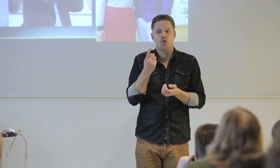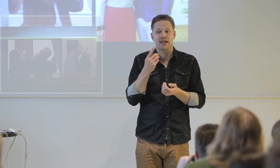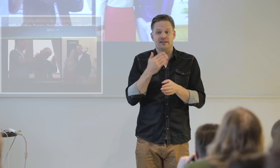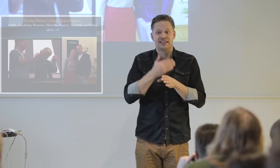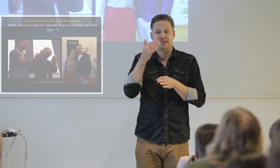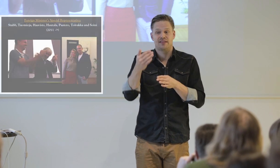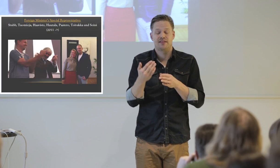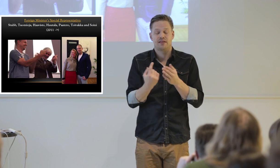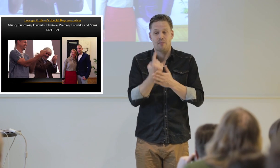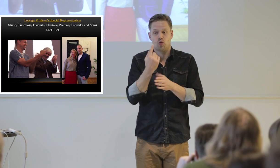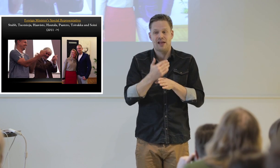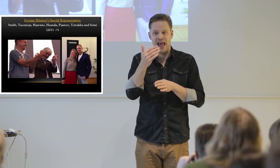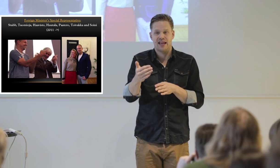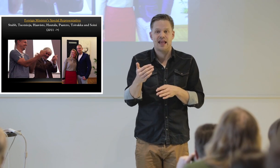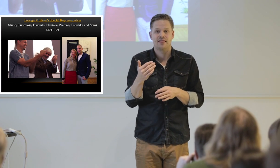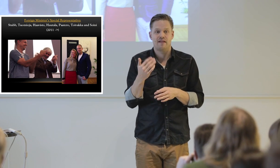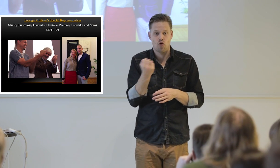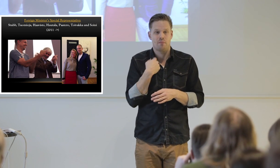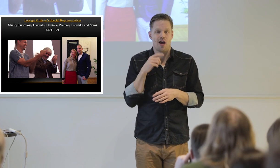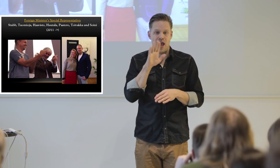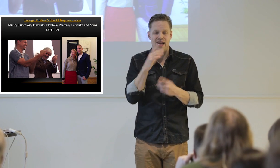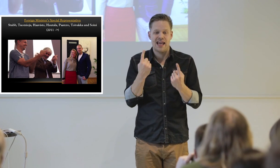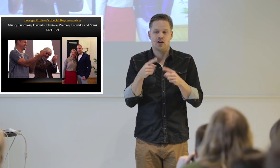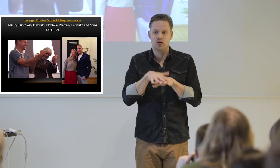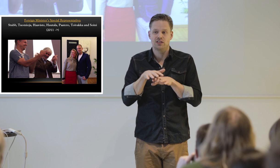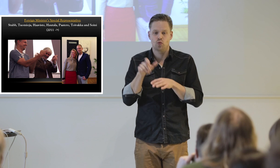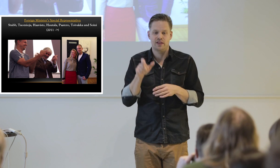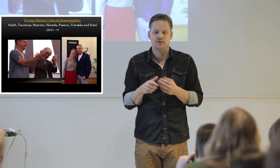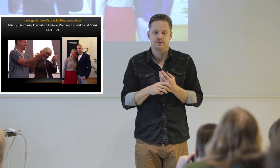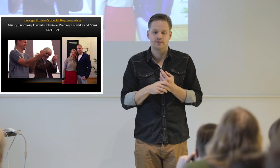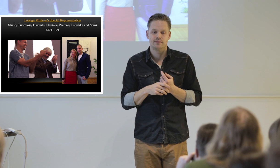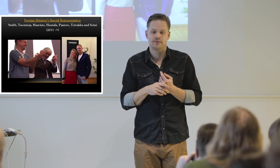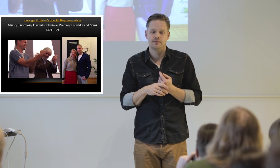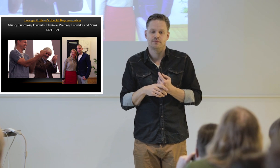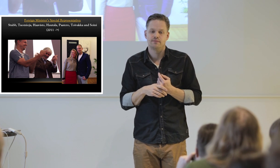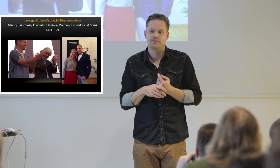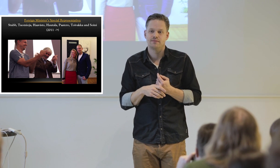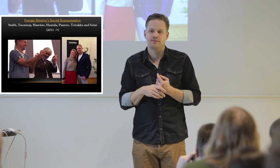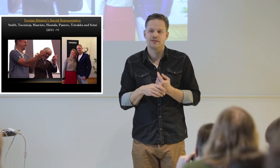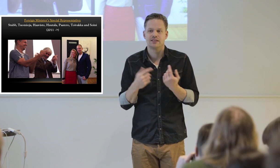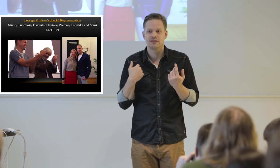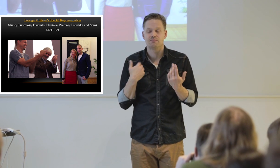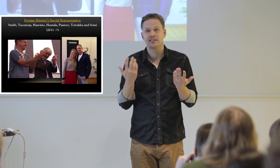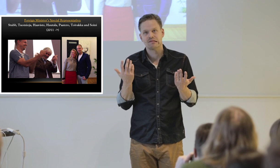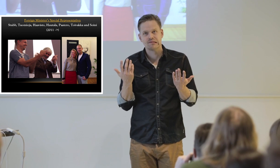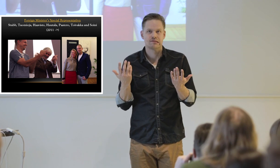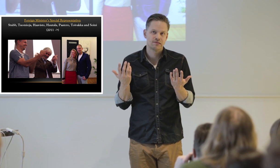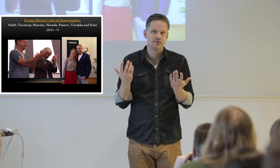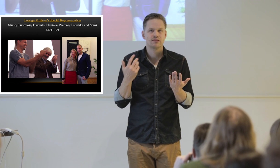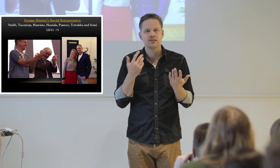Then Stubb said that after this event, he said that I could be a special representative for him. And I was